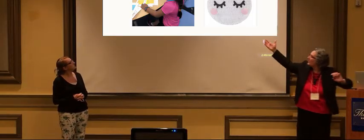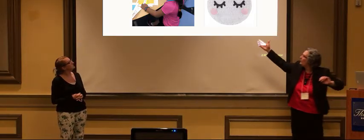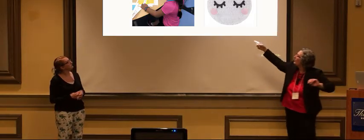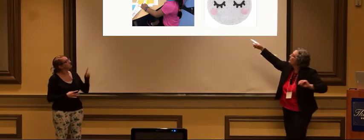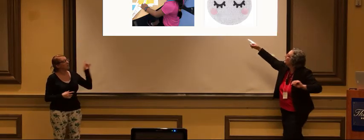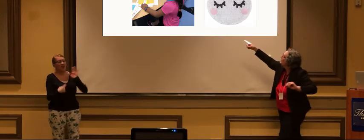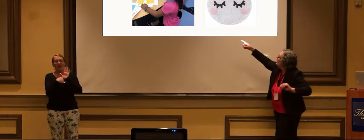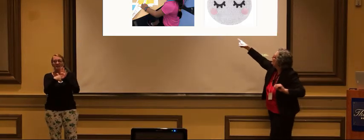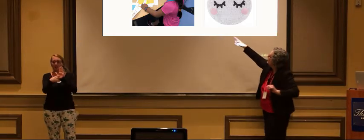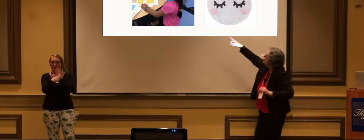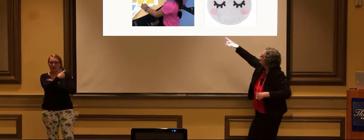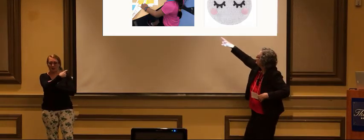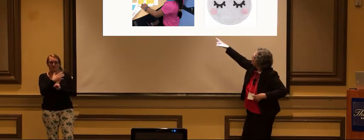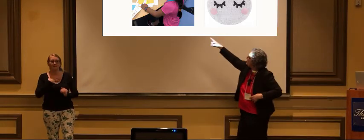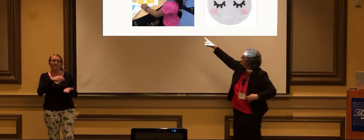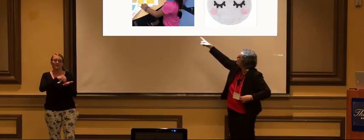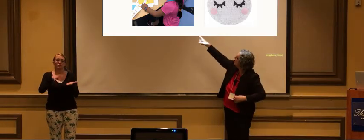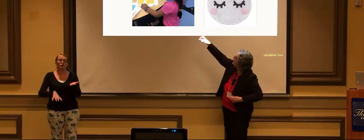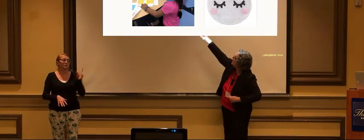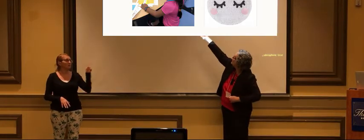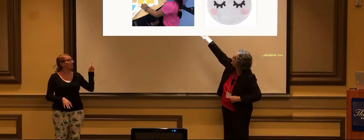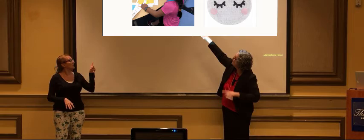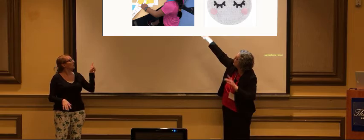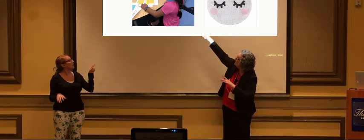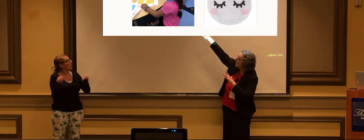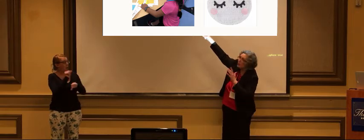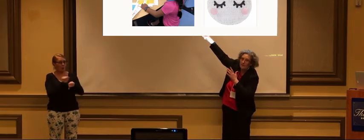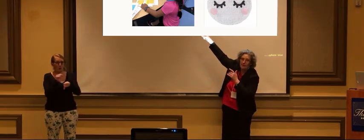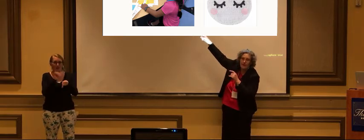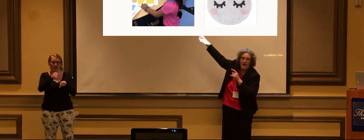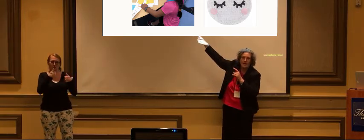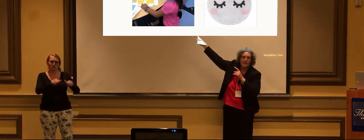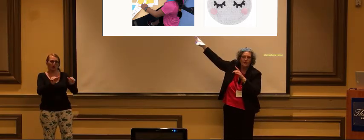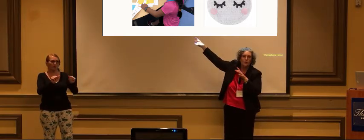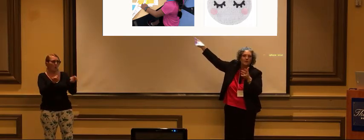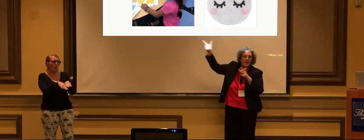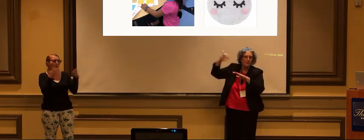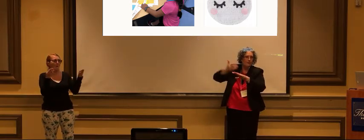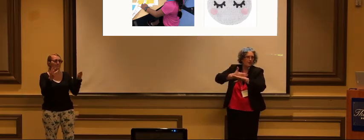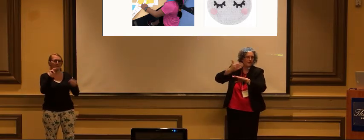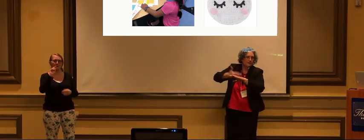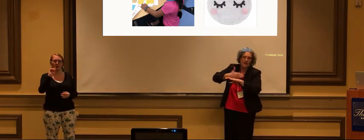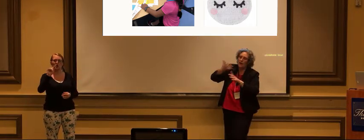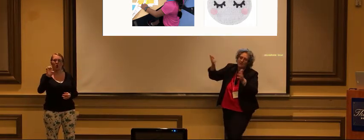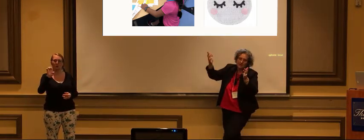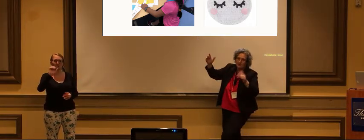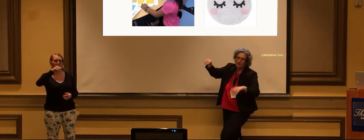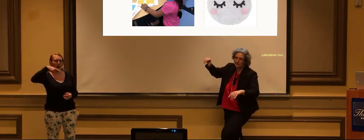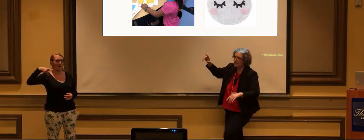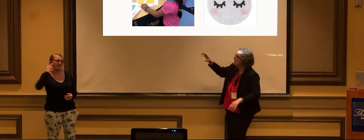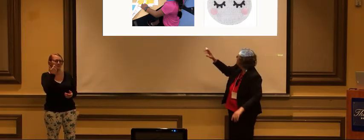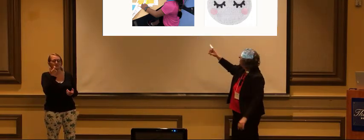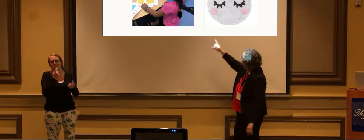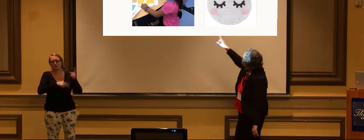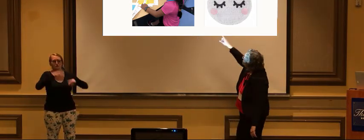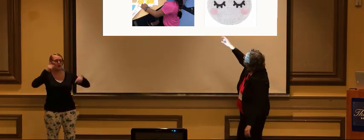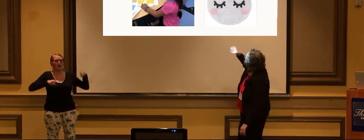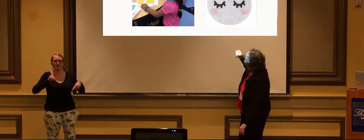Here's an example of my student. She's working on it. She's trying to open the Notes app, and they update it